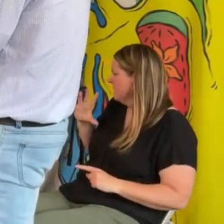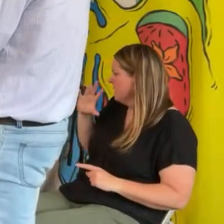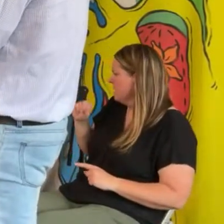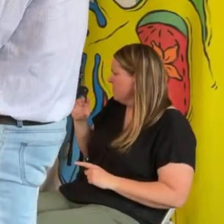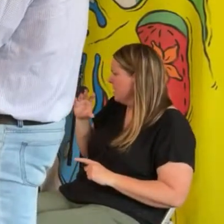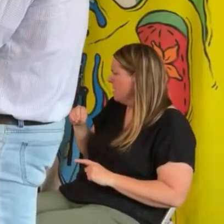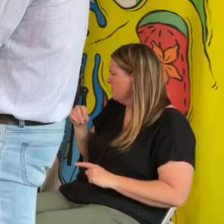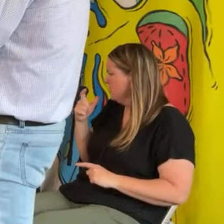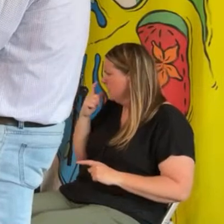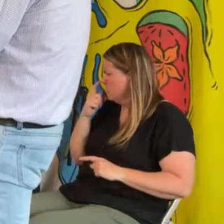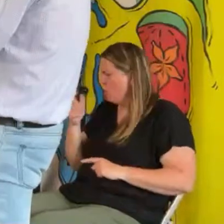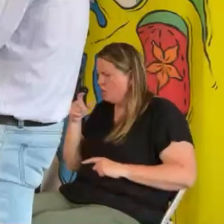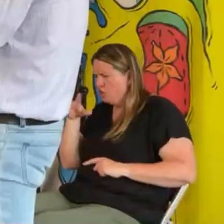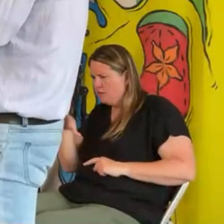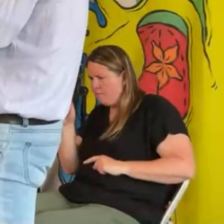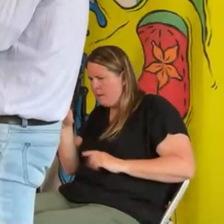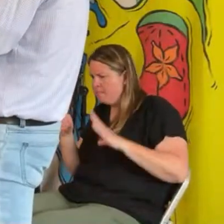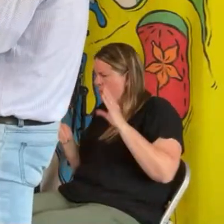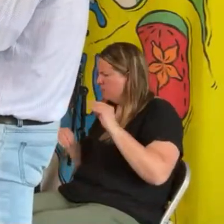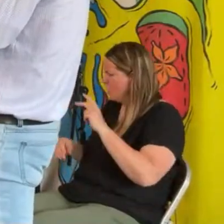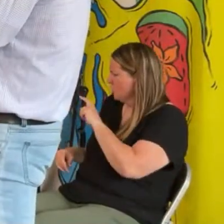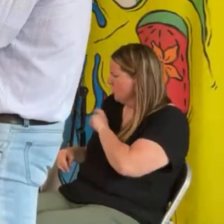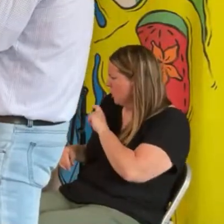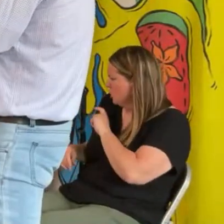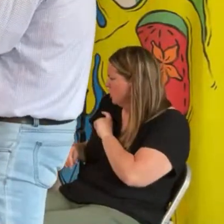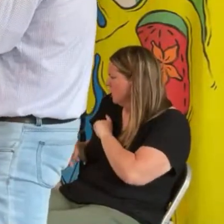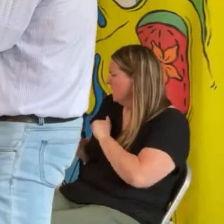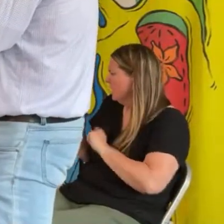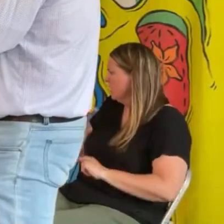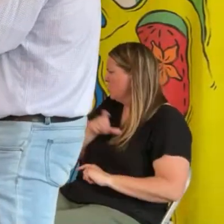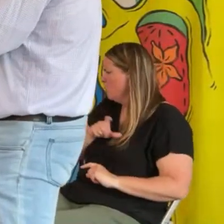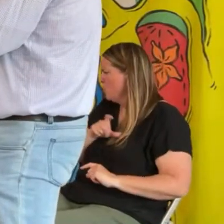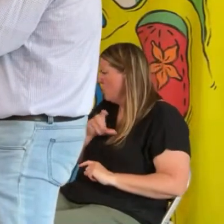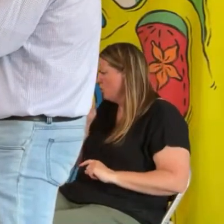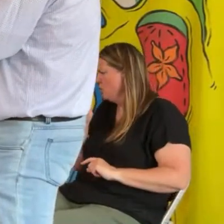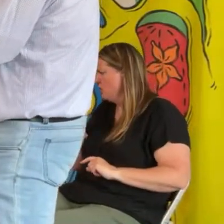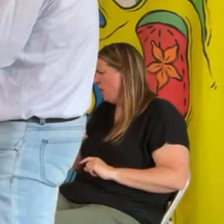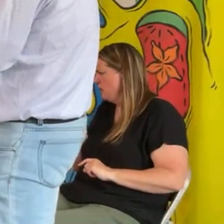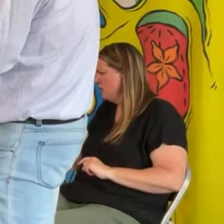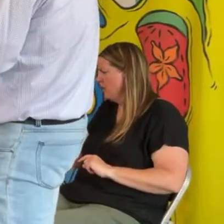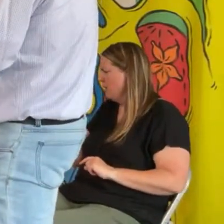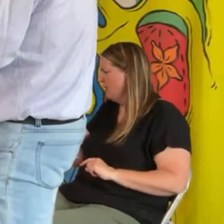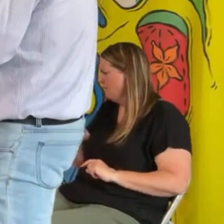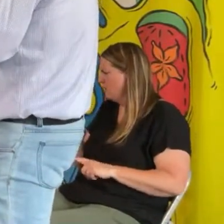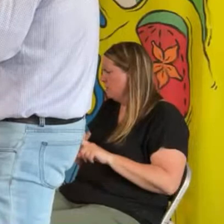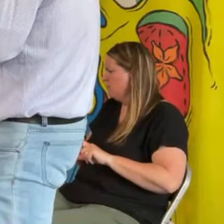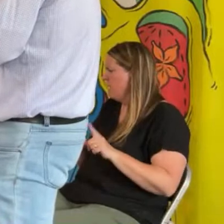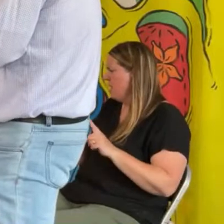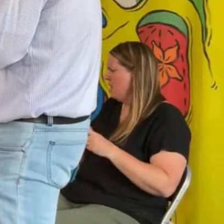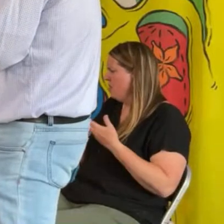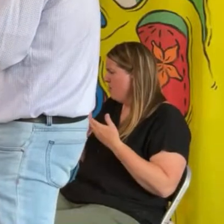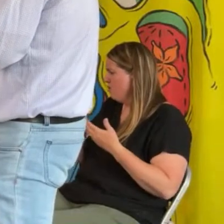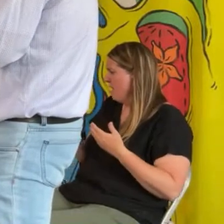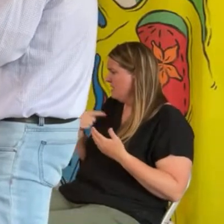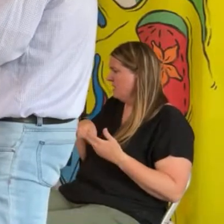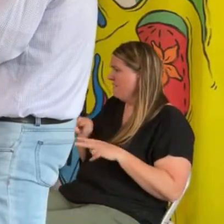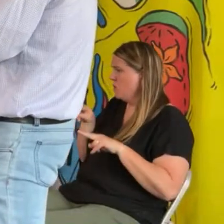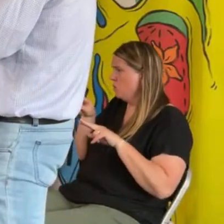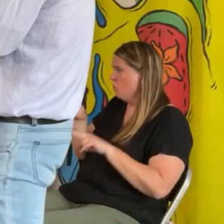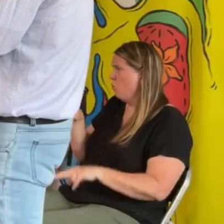the sergeant. The sergeant watches Sonia and Alfonso. But the rest of